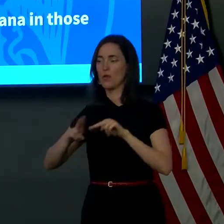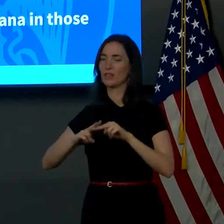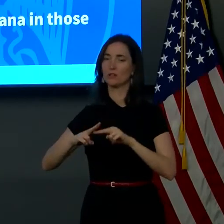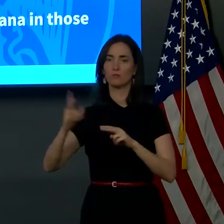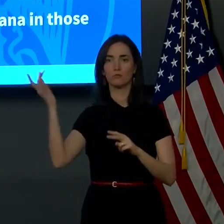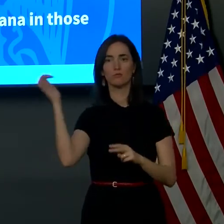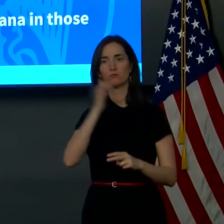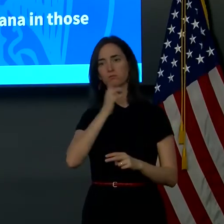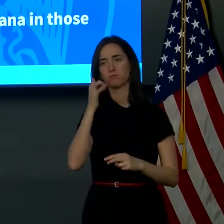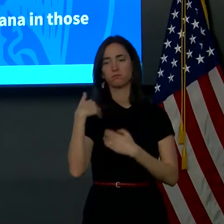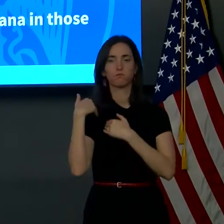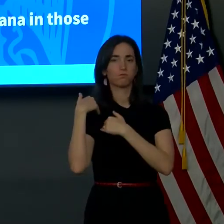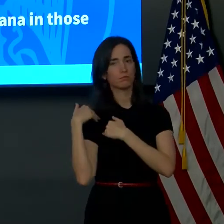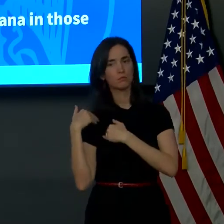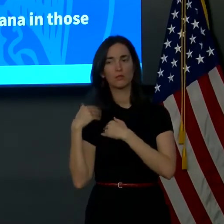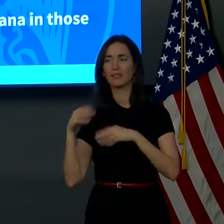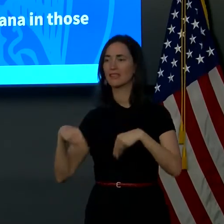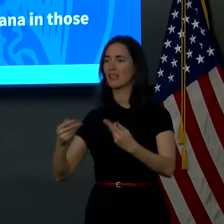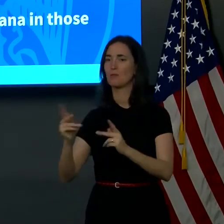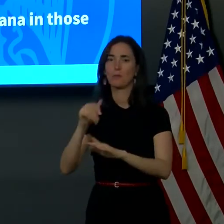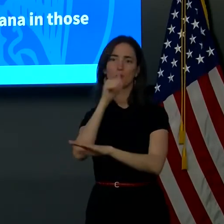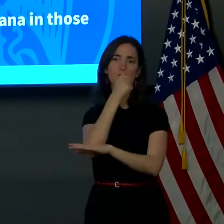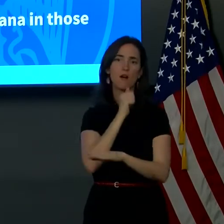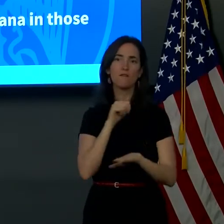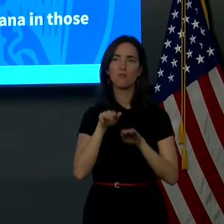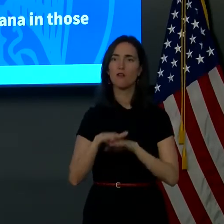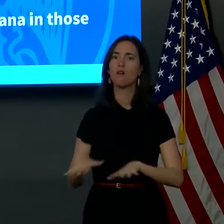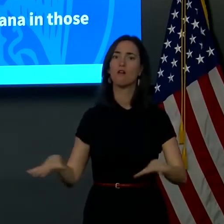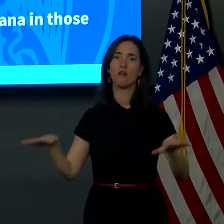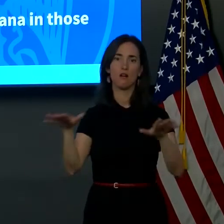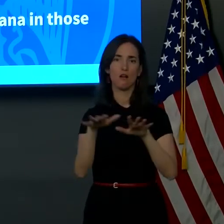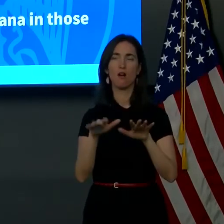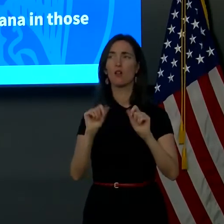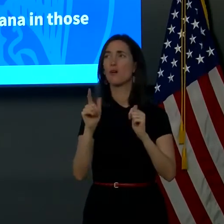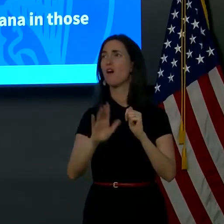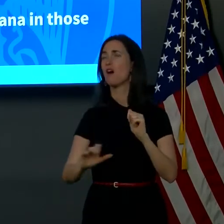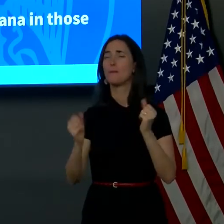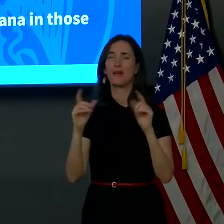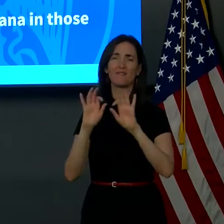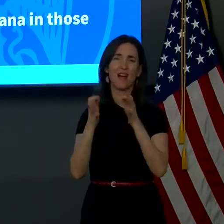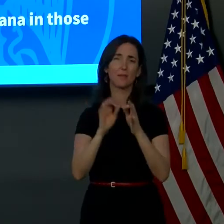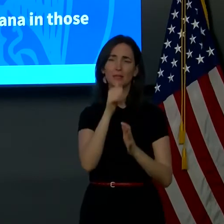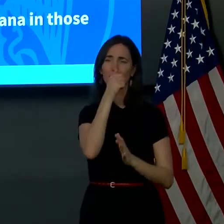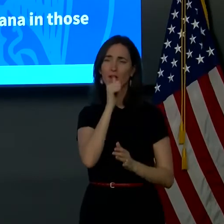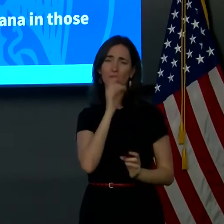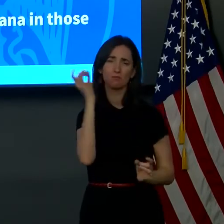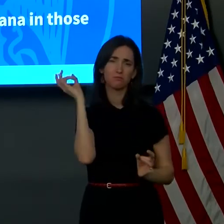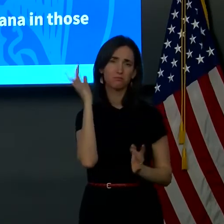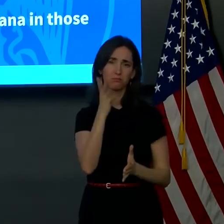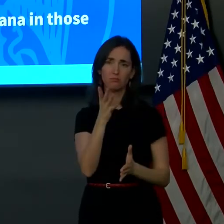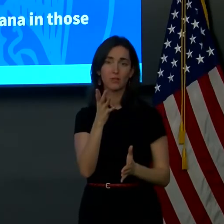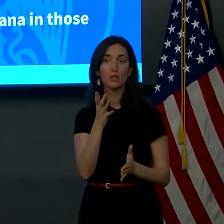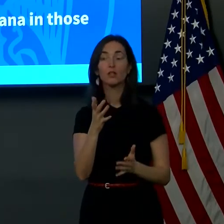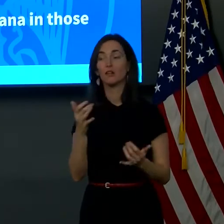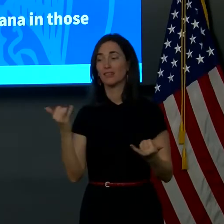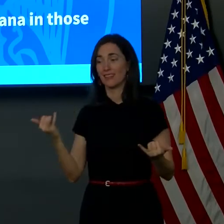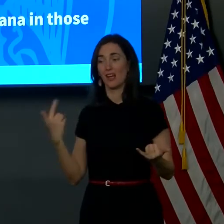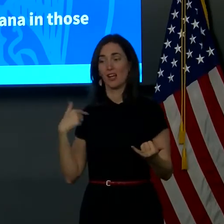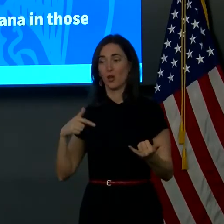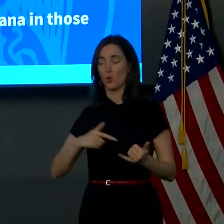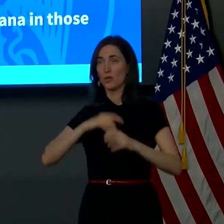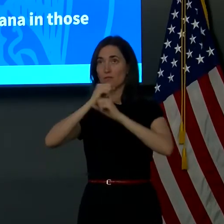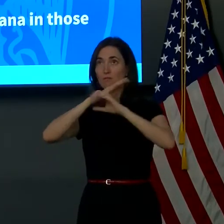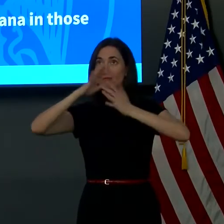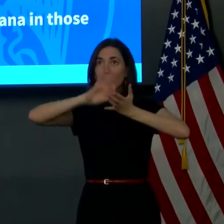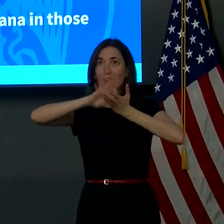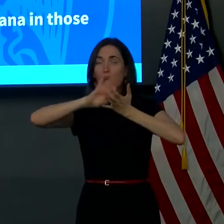is causing real pain and suffering for families across Louisiana in ways that we won't even be able to formally